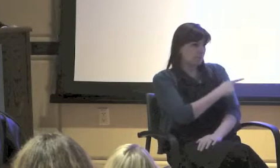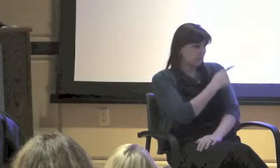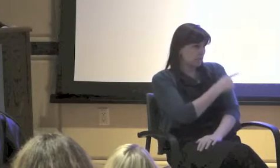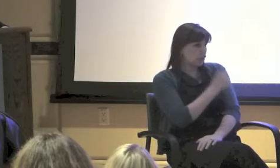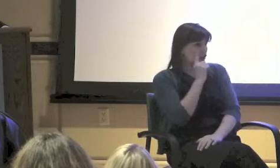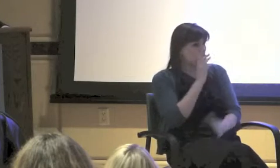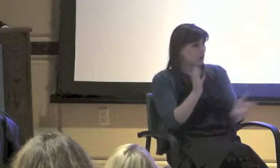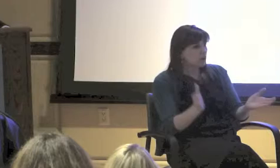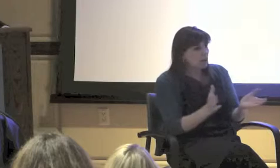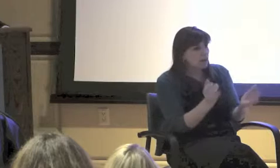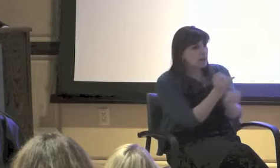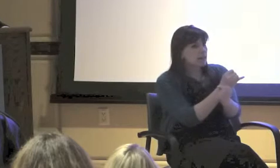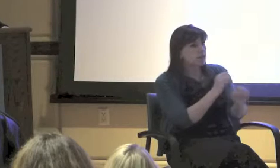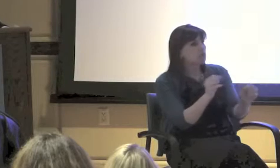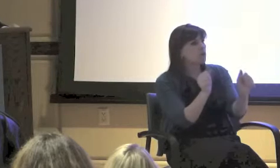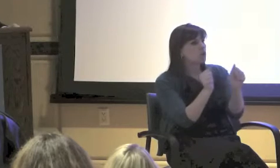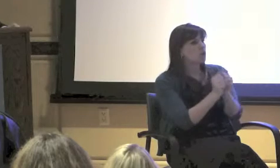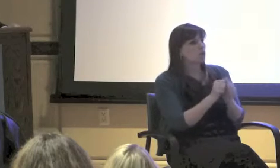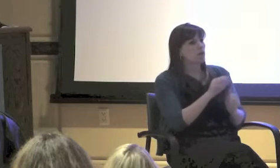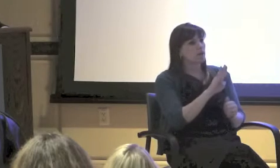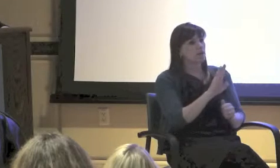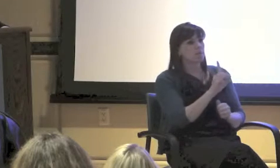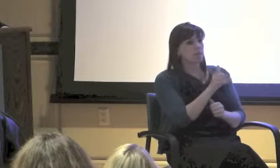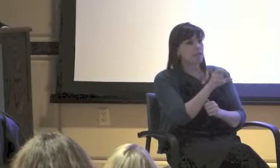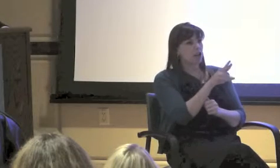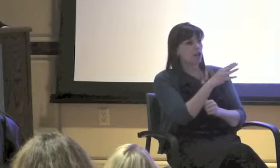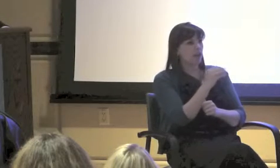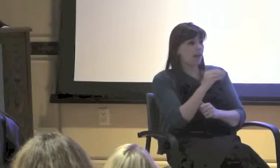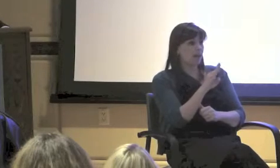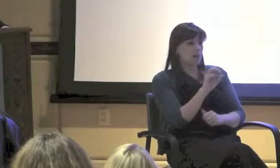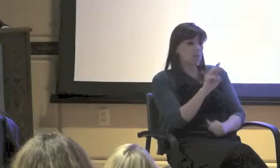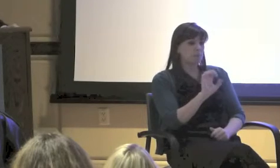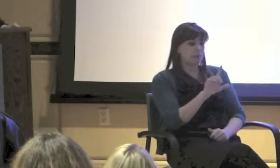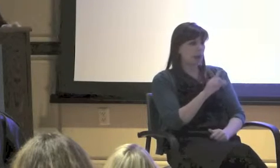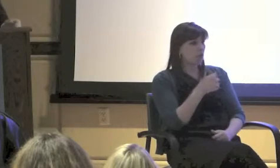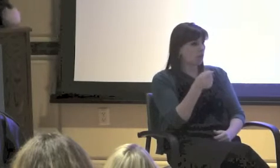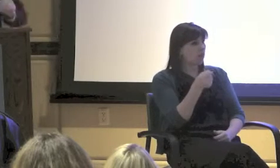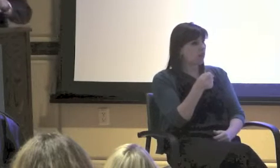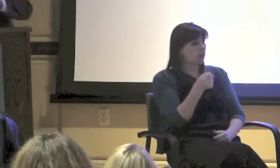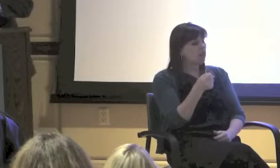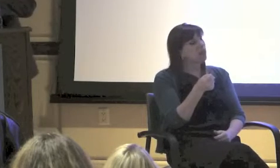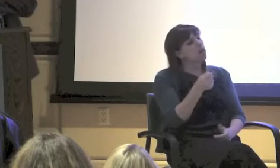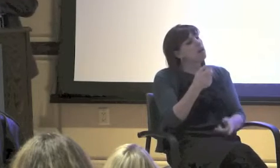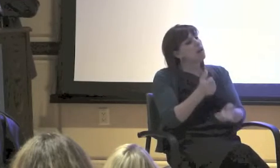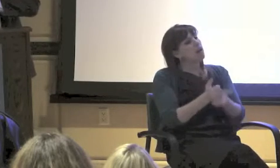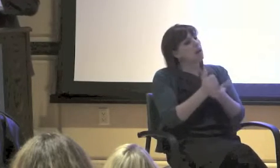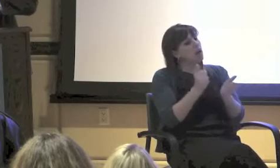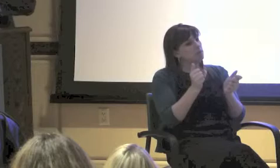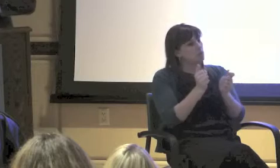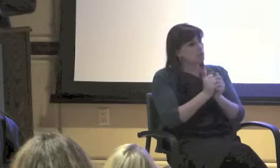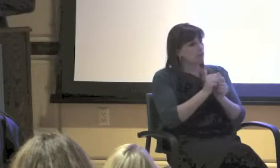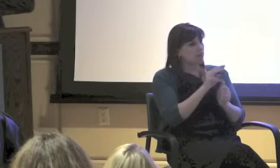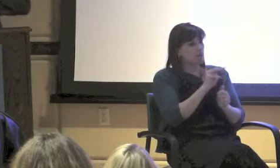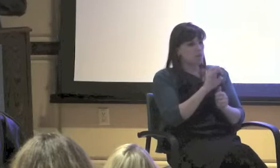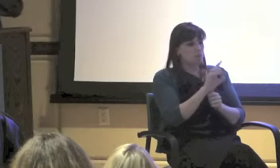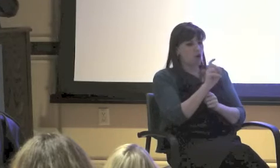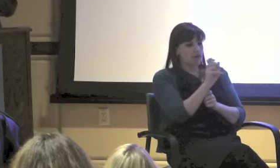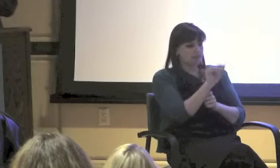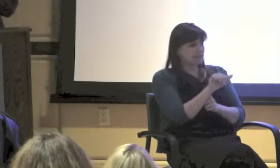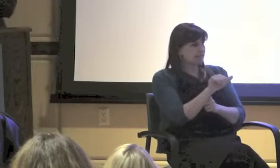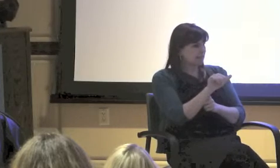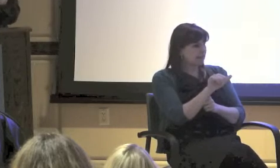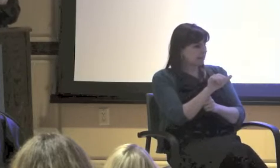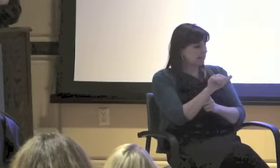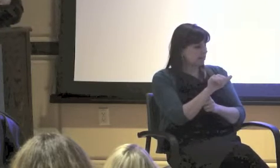order to promote independence with bladder and bowel continence. In addition, it helps with modesty so